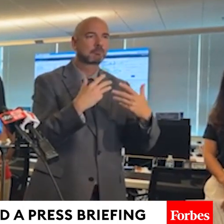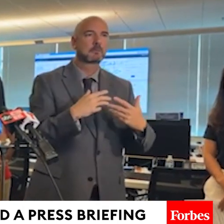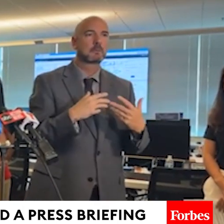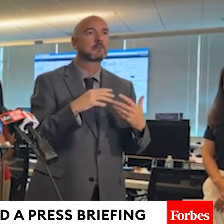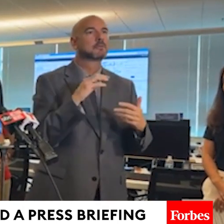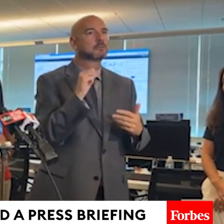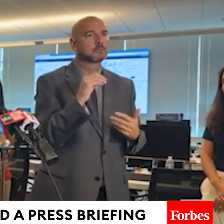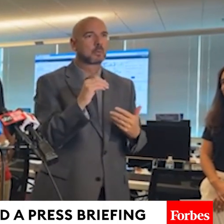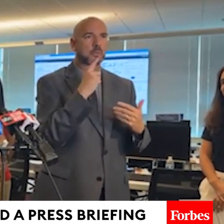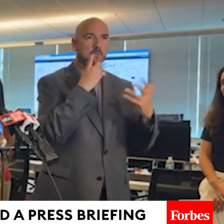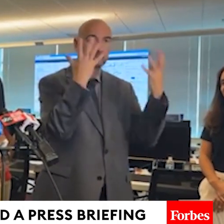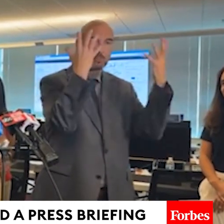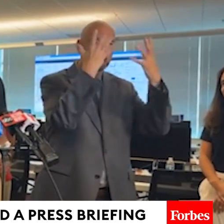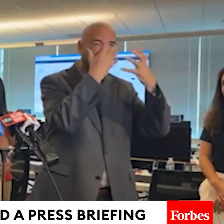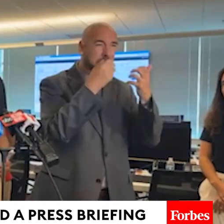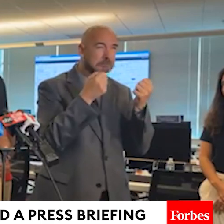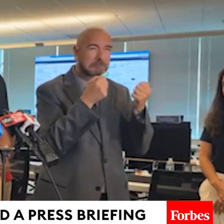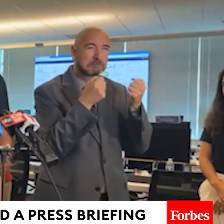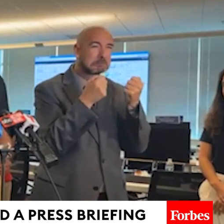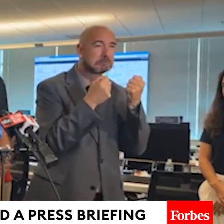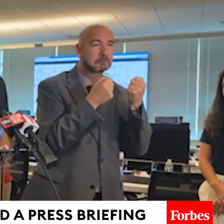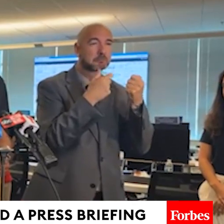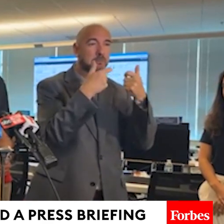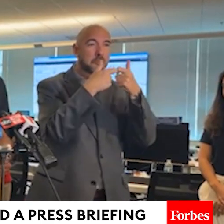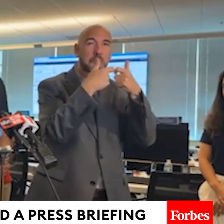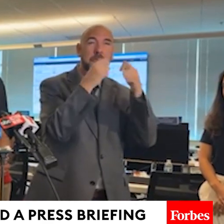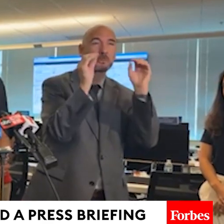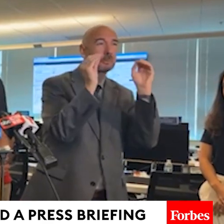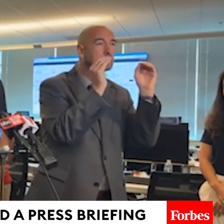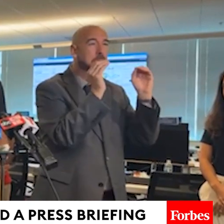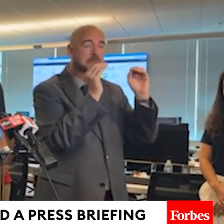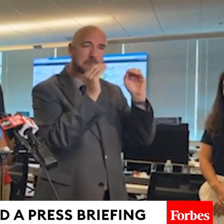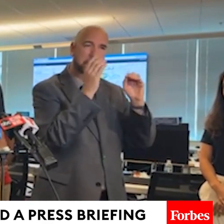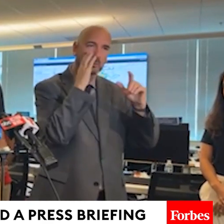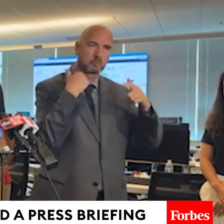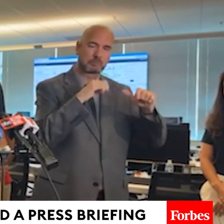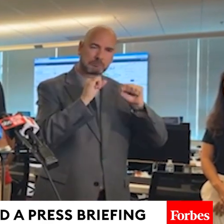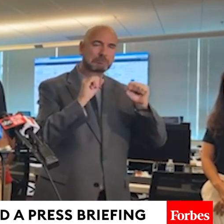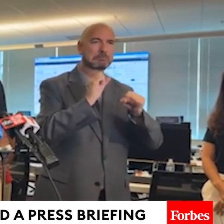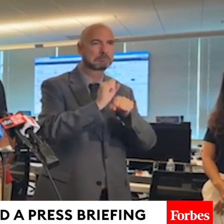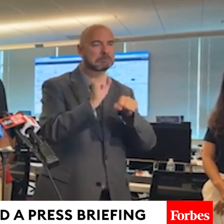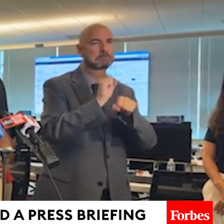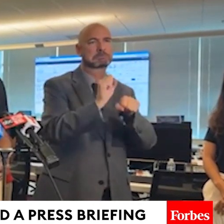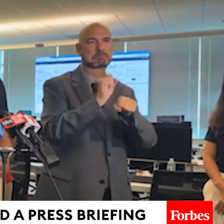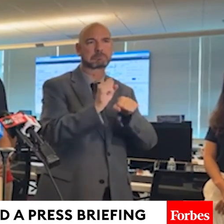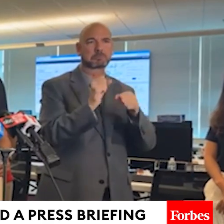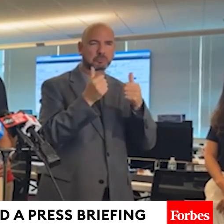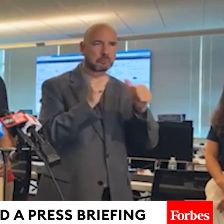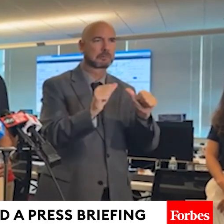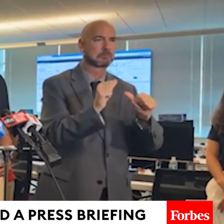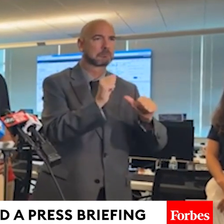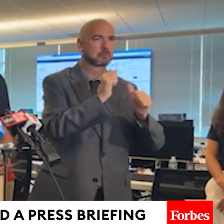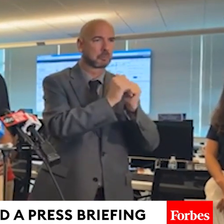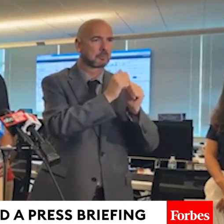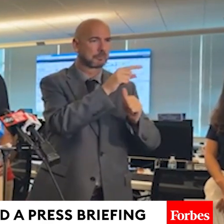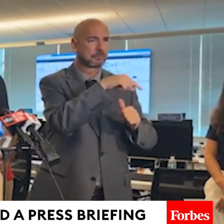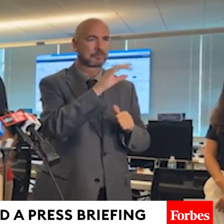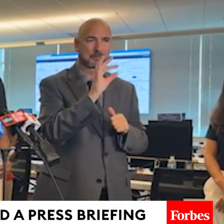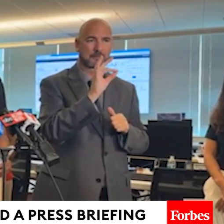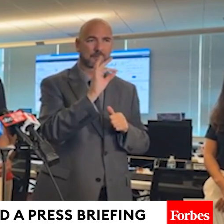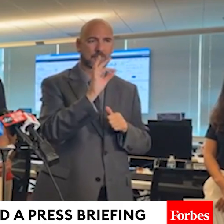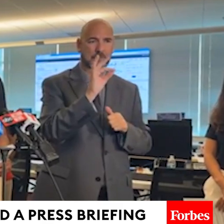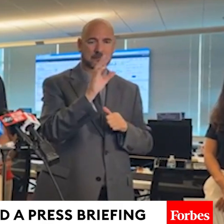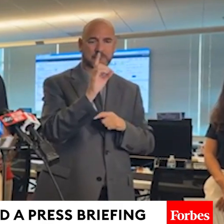they're dark and they don't have power. We're actively working in partnership with TPD and FDOT to either